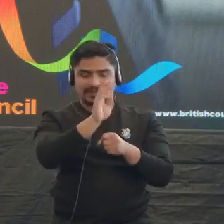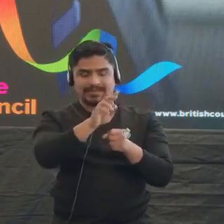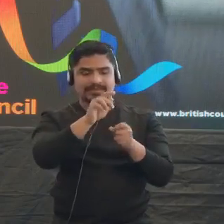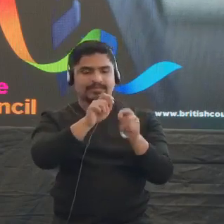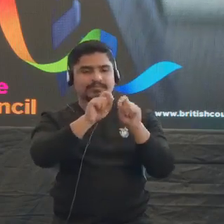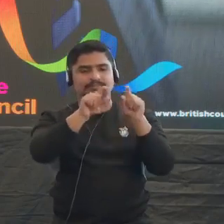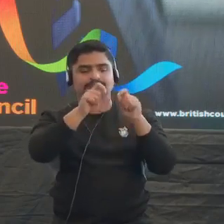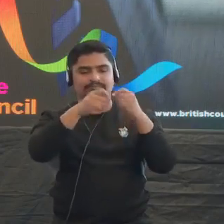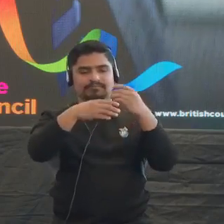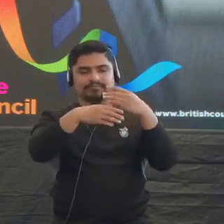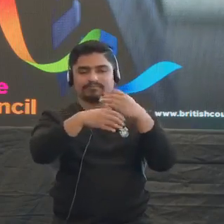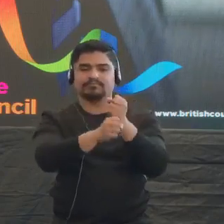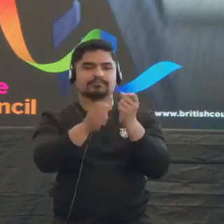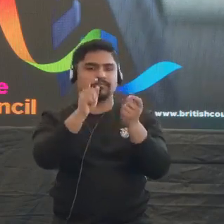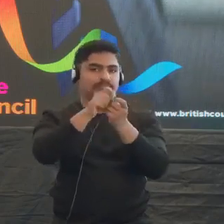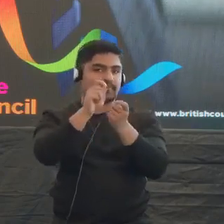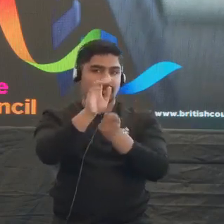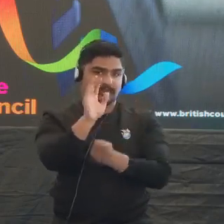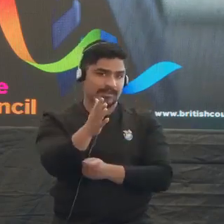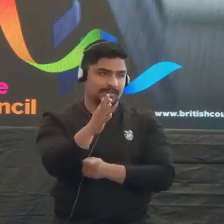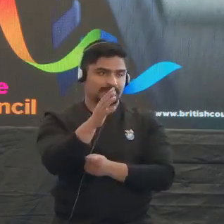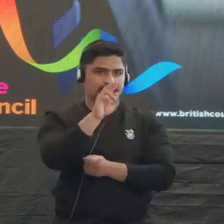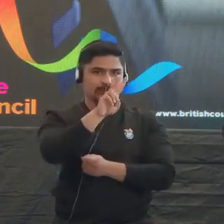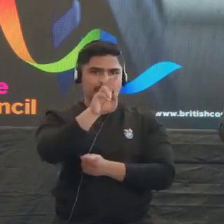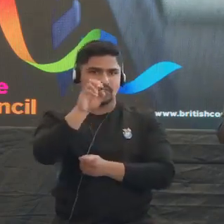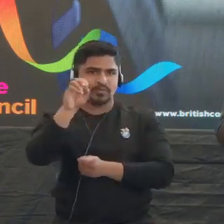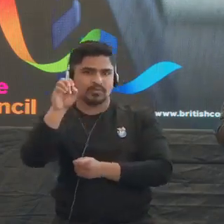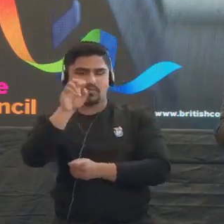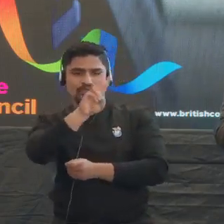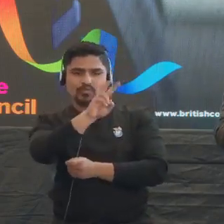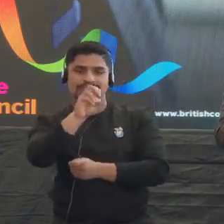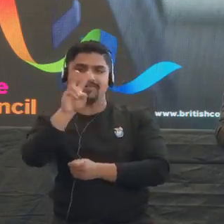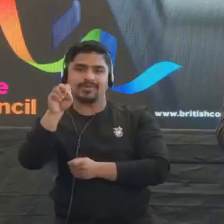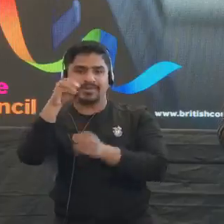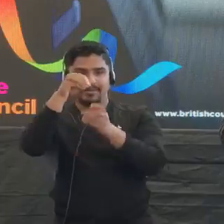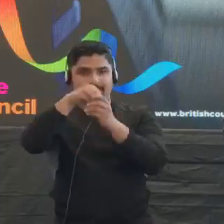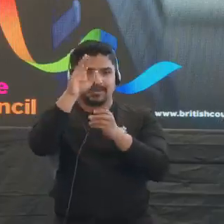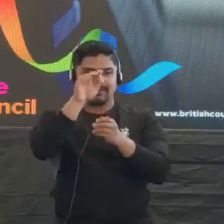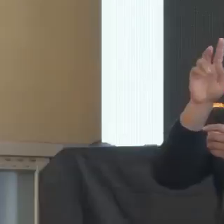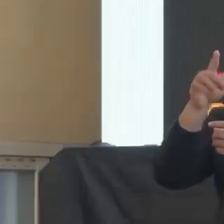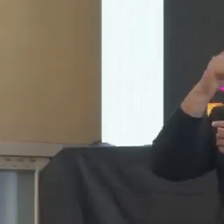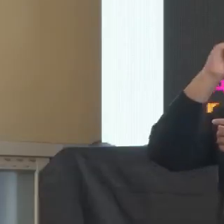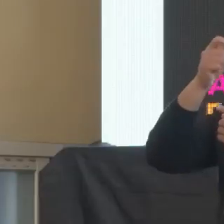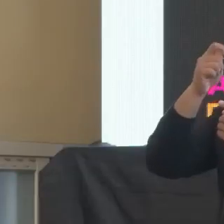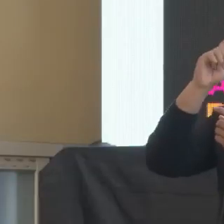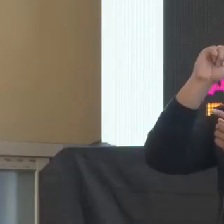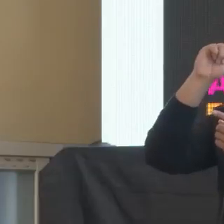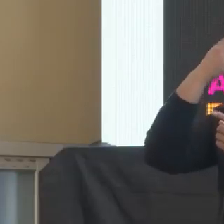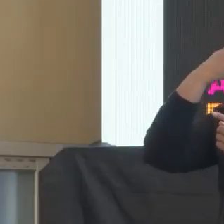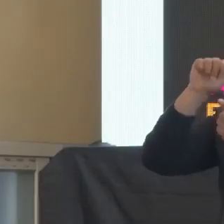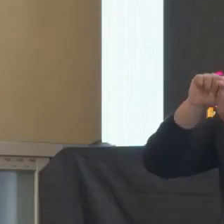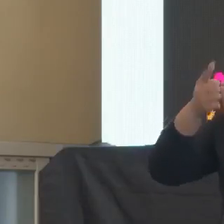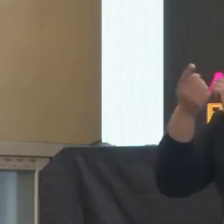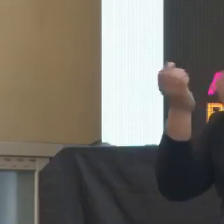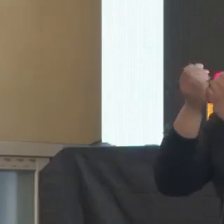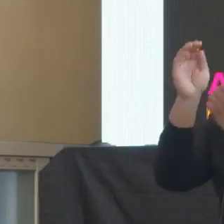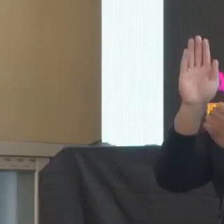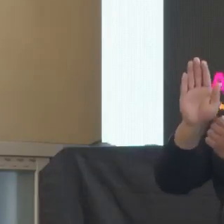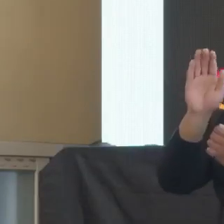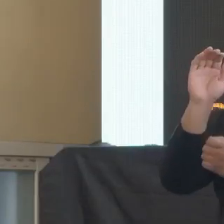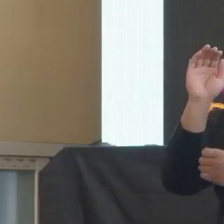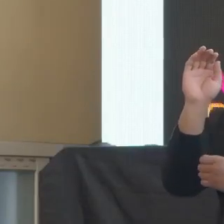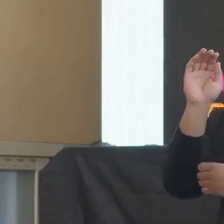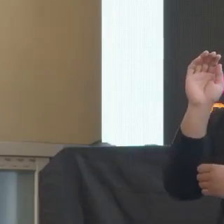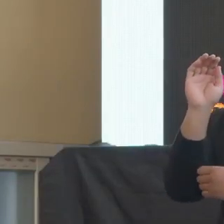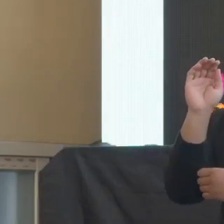2020 and renamed as National Education Policy in 2020. So there is focus, we focused